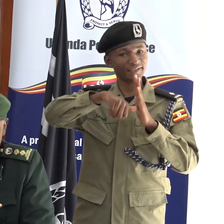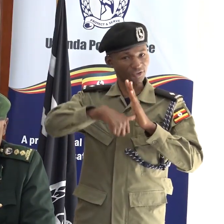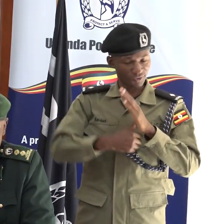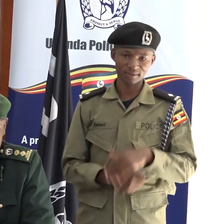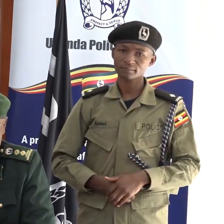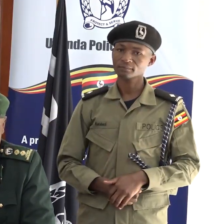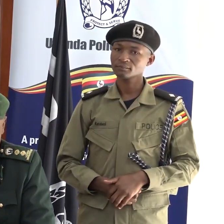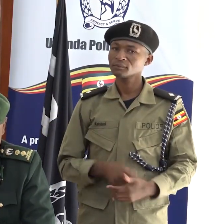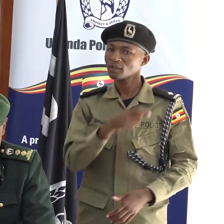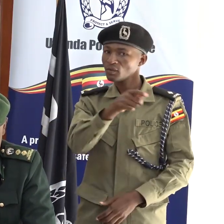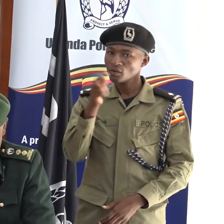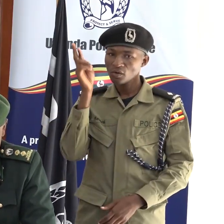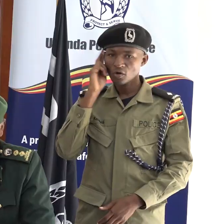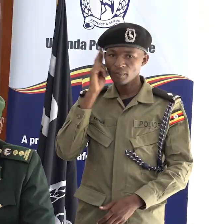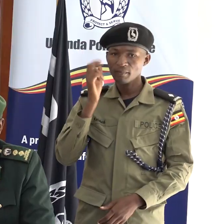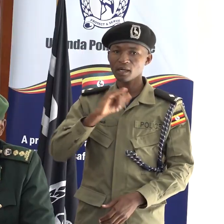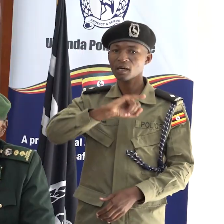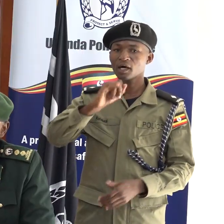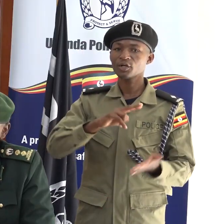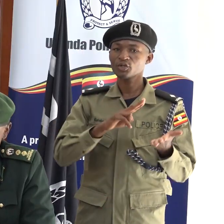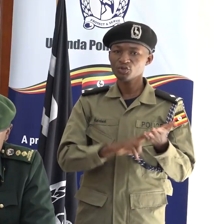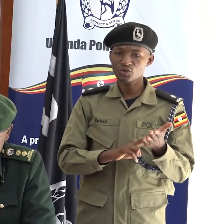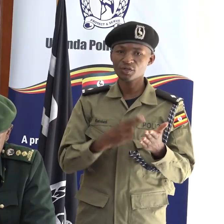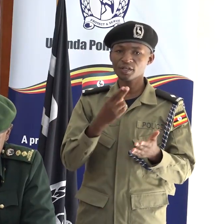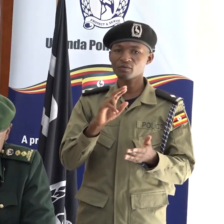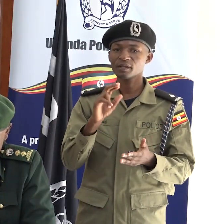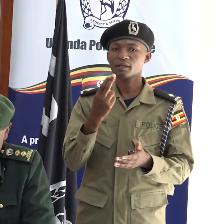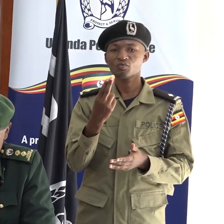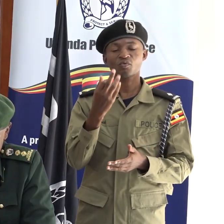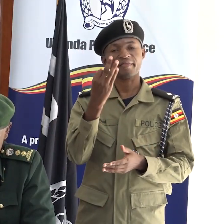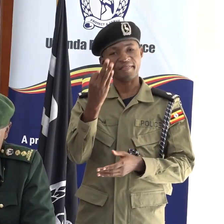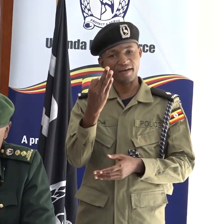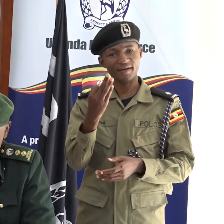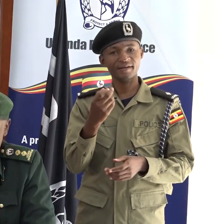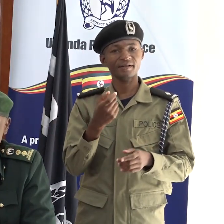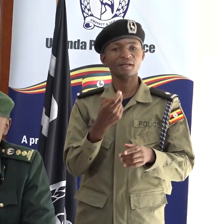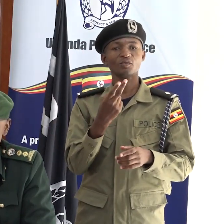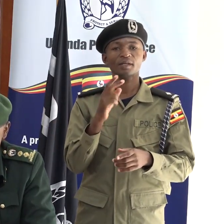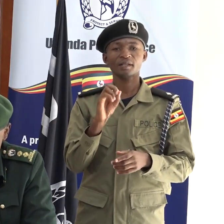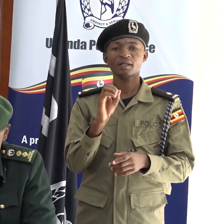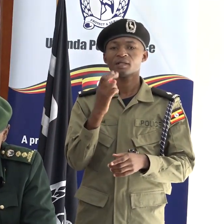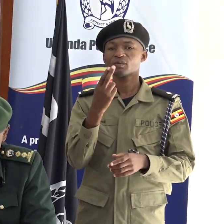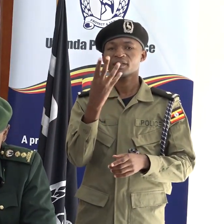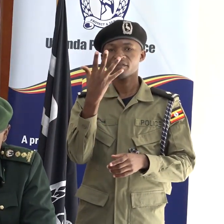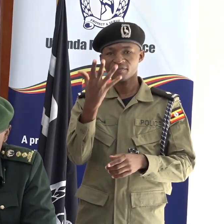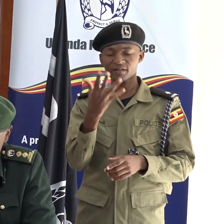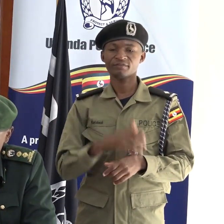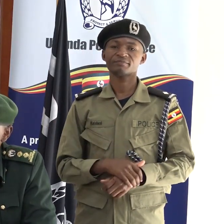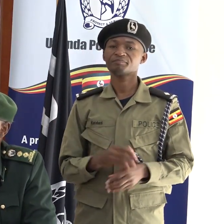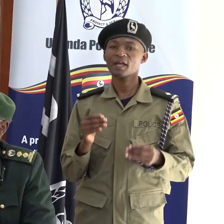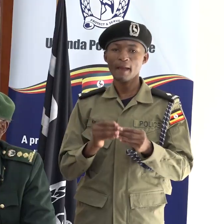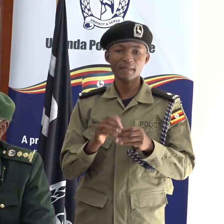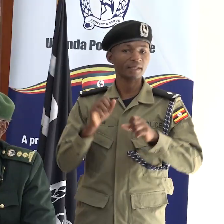You recall on June 23rd, 2025, a meeting chaired by the President